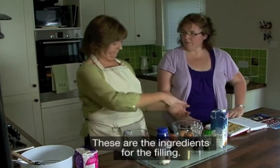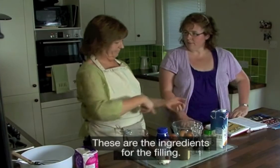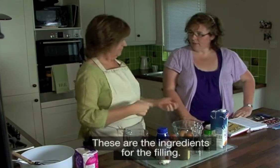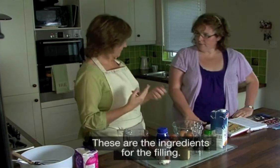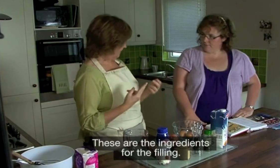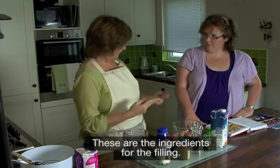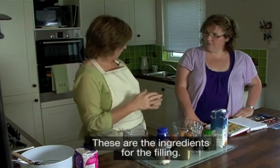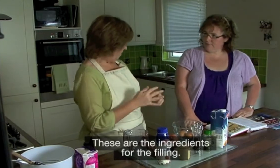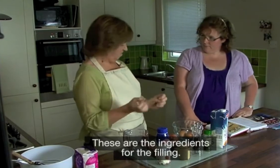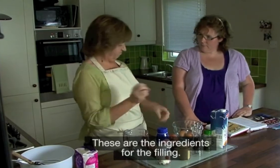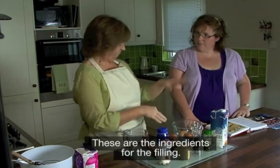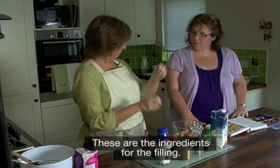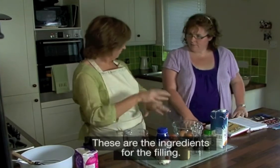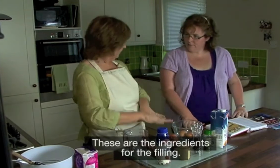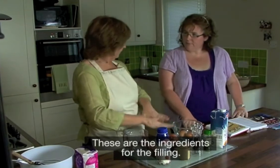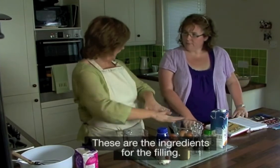These are the ingredients for the filling.